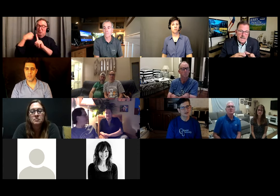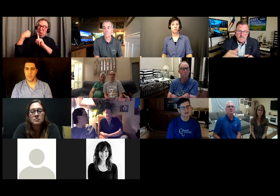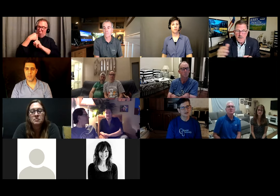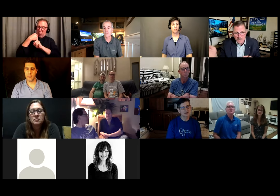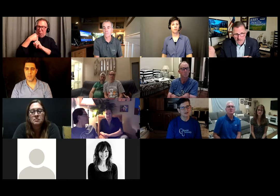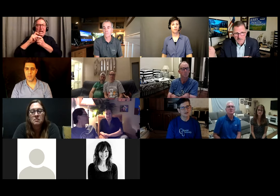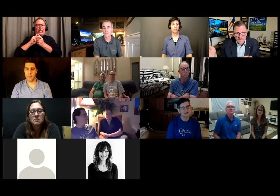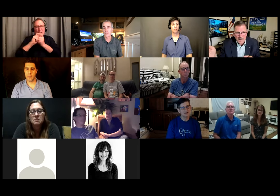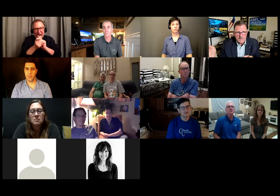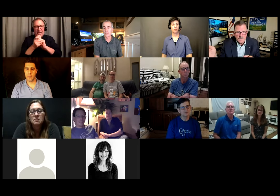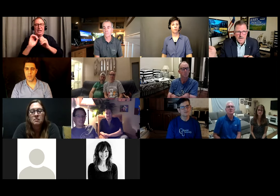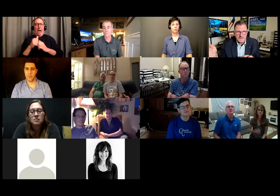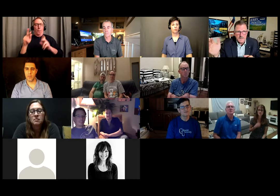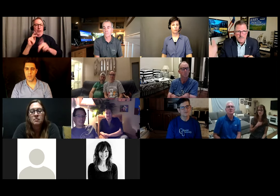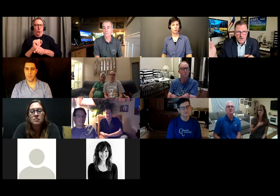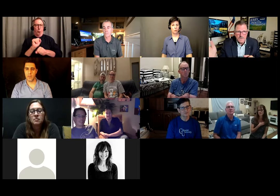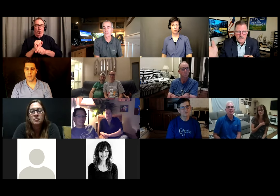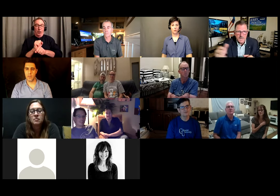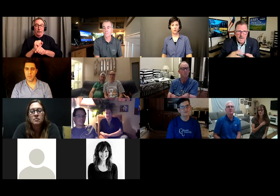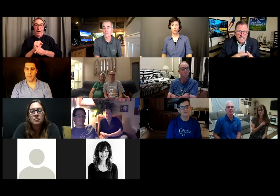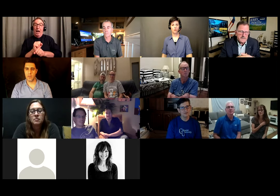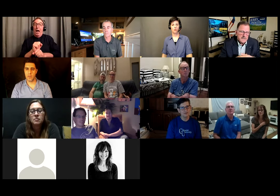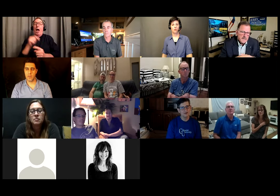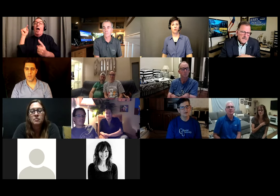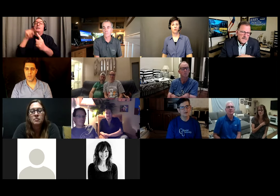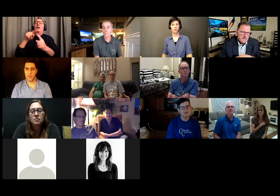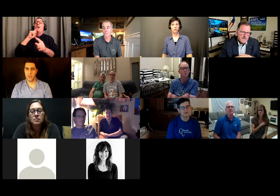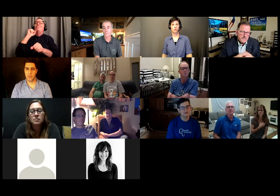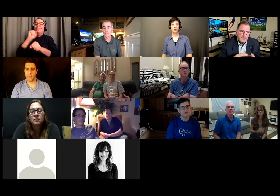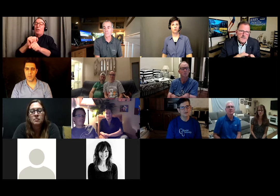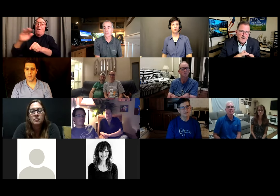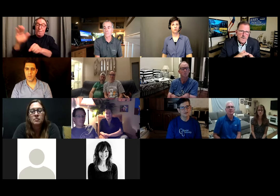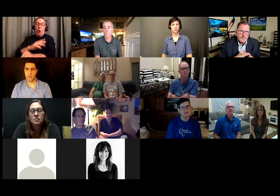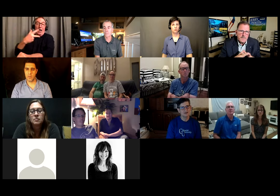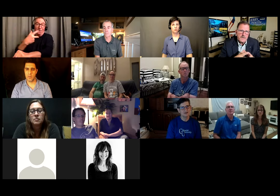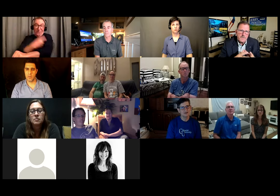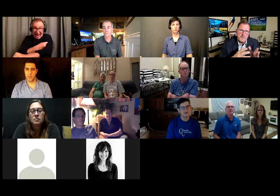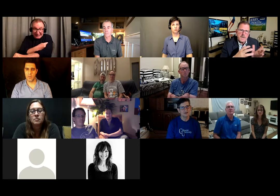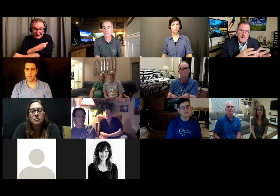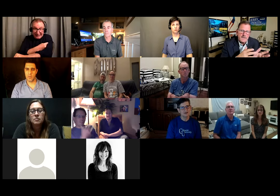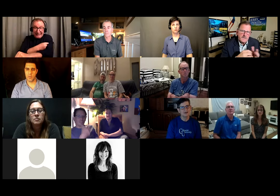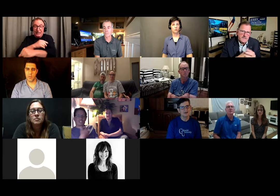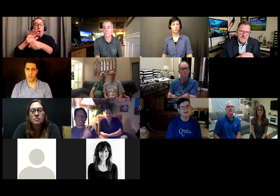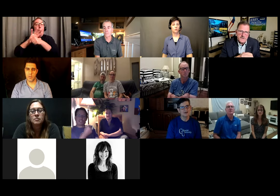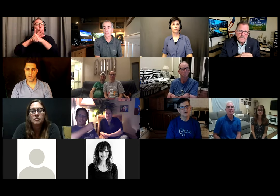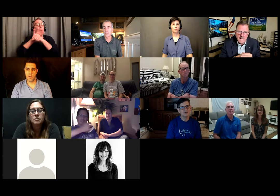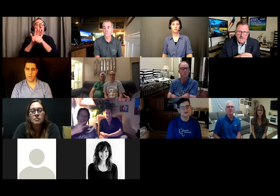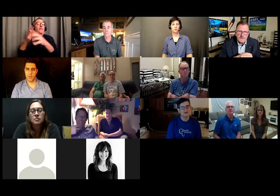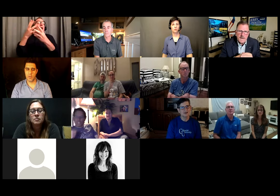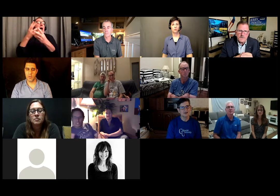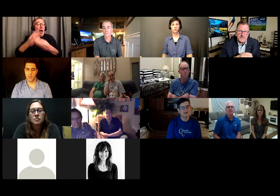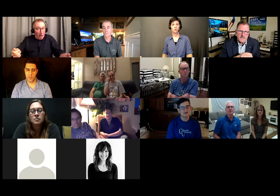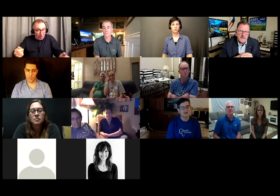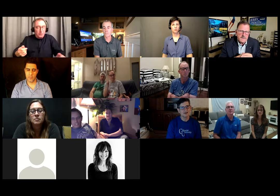think, especially until we have a full vaccine and COVID is behind us, this will be the norm. But if we're planning for a 7-year